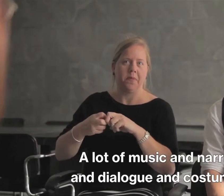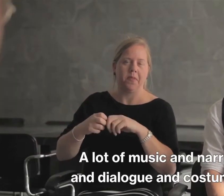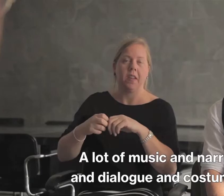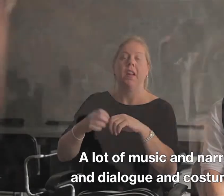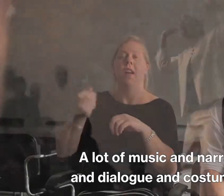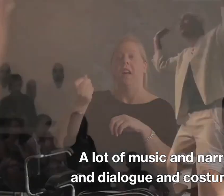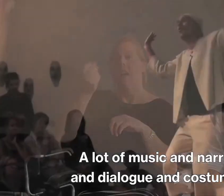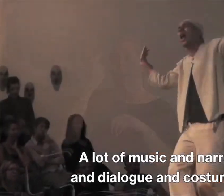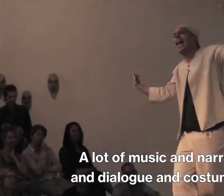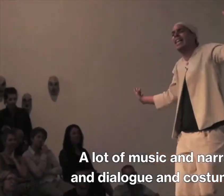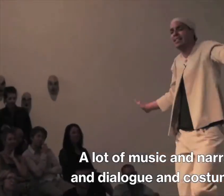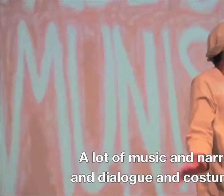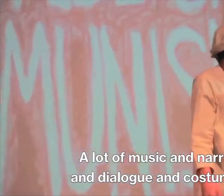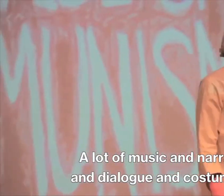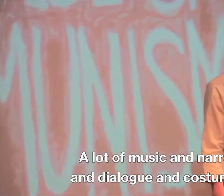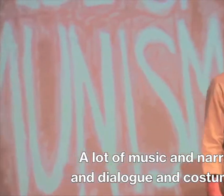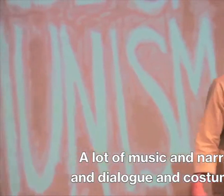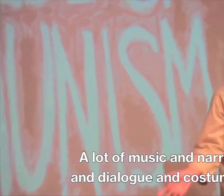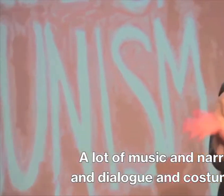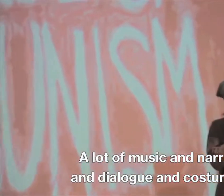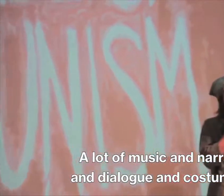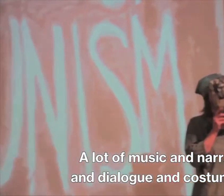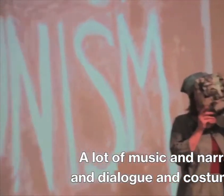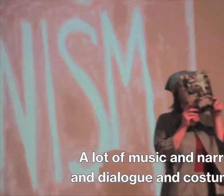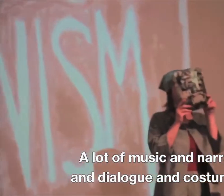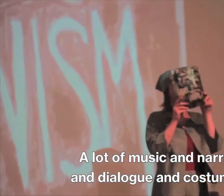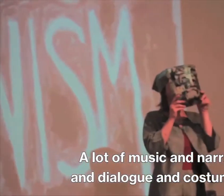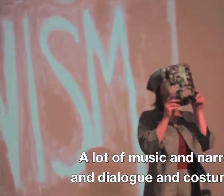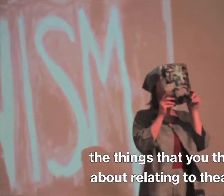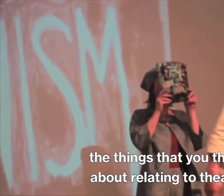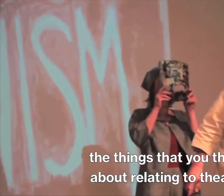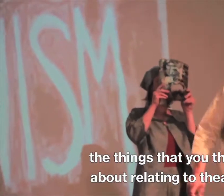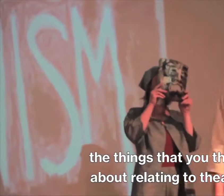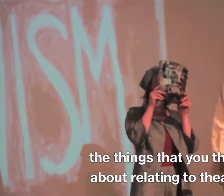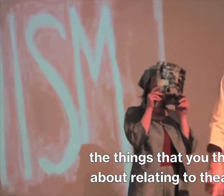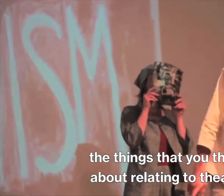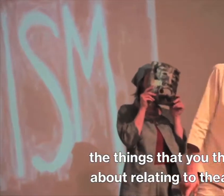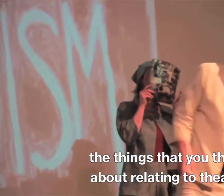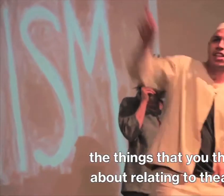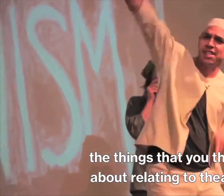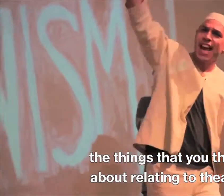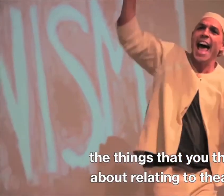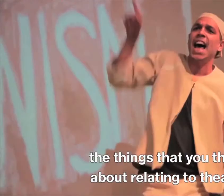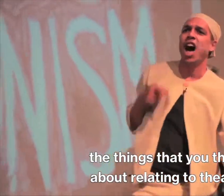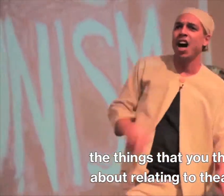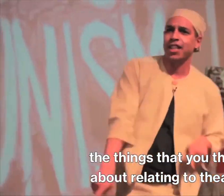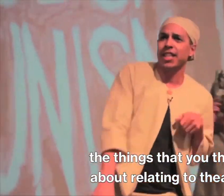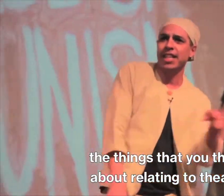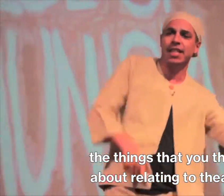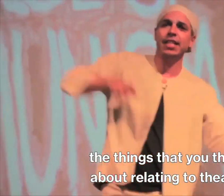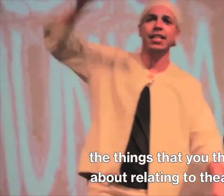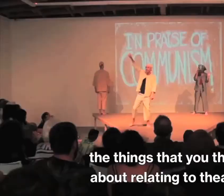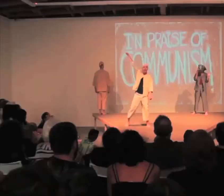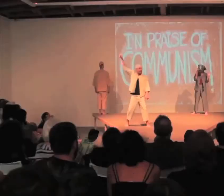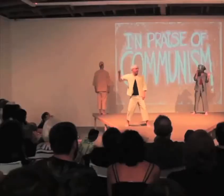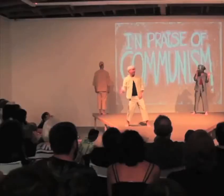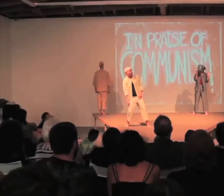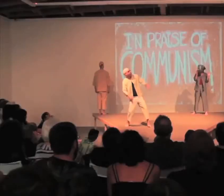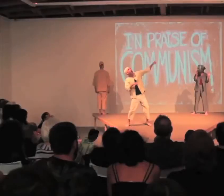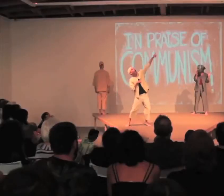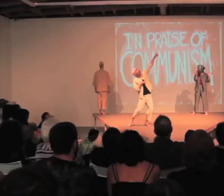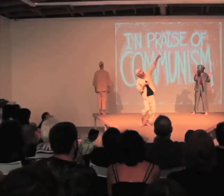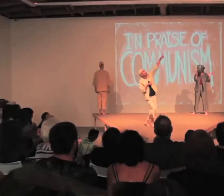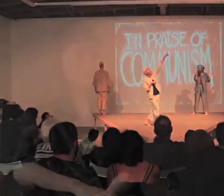A lot of music and narrative and dialogue and costume and the things that you think about relating to theater.